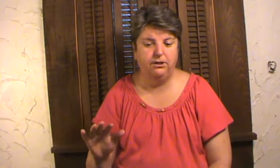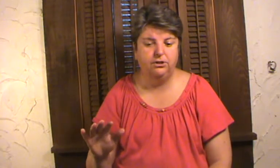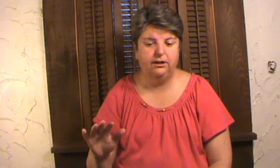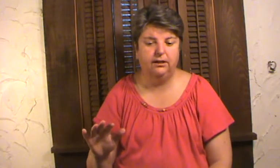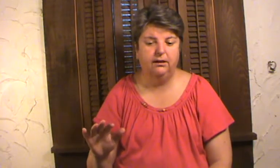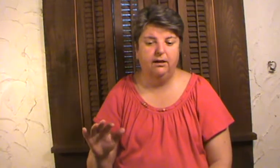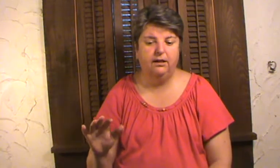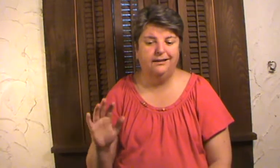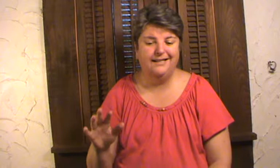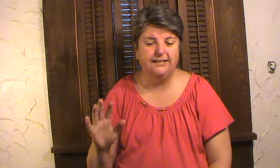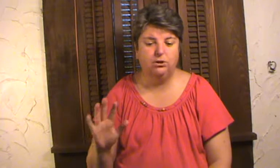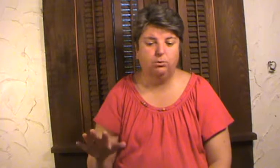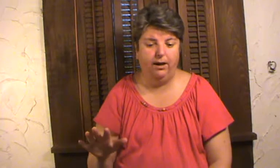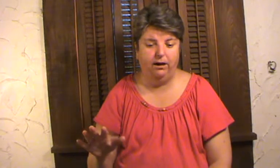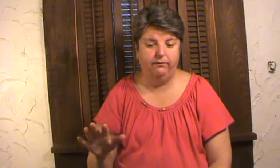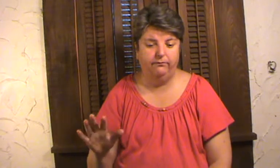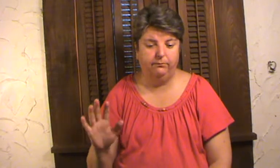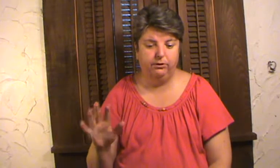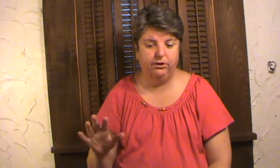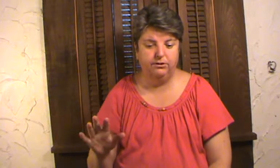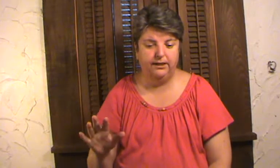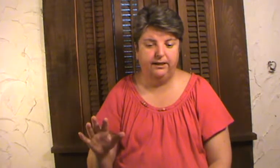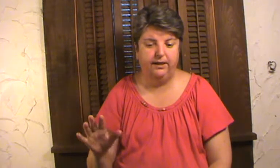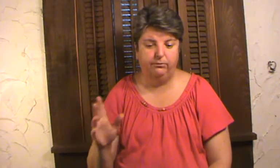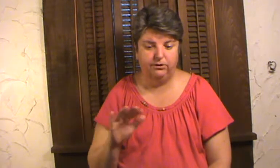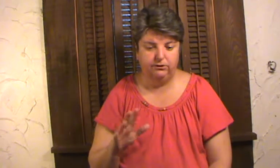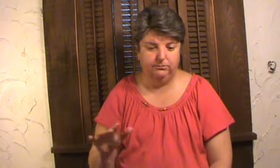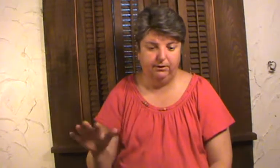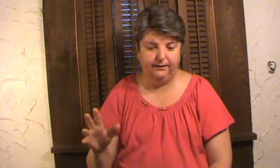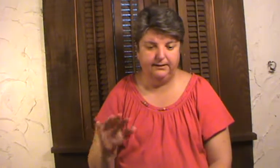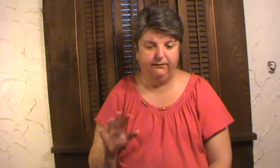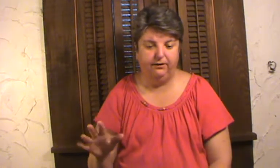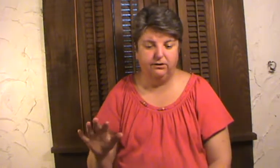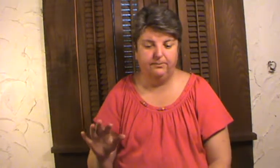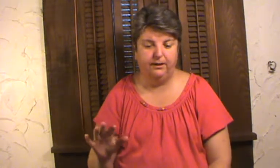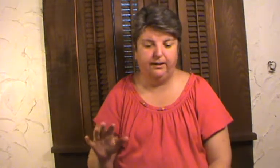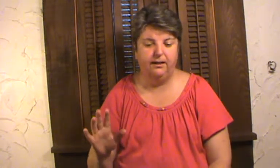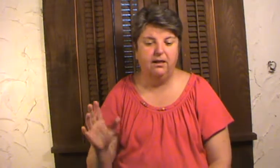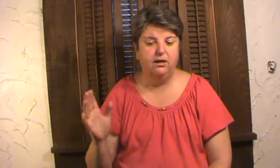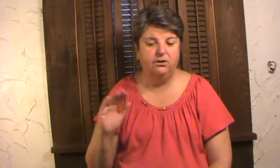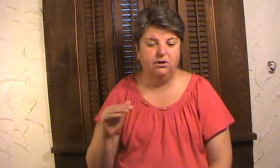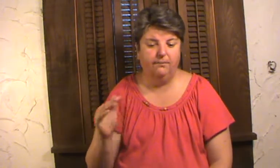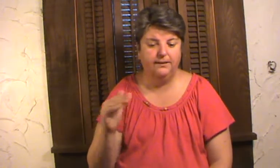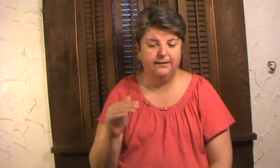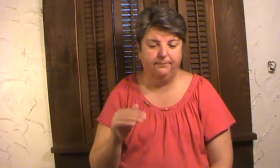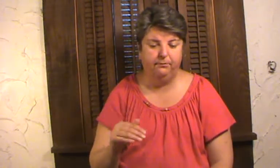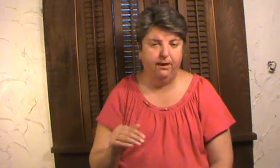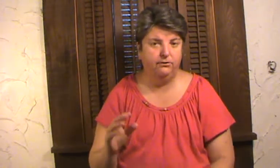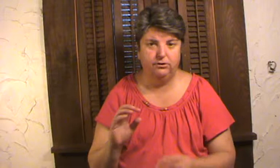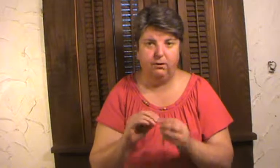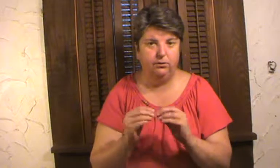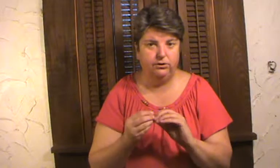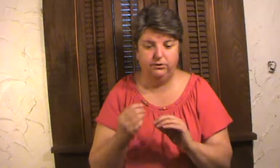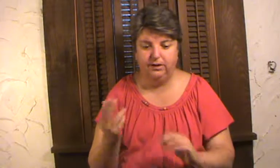took lesson 12 we're practicing finger spelling. So I'm going to skip around so I won't do